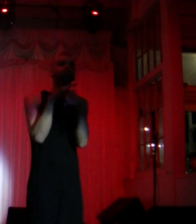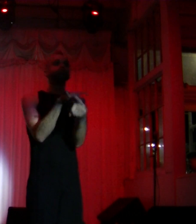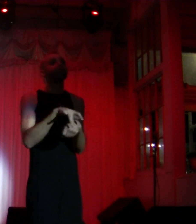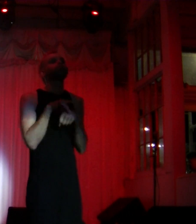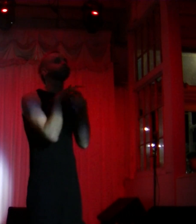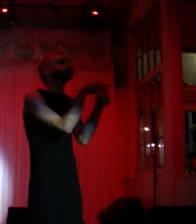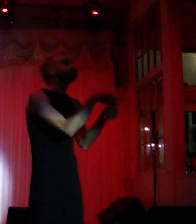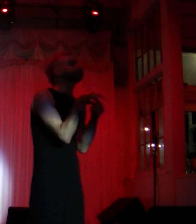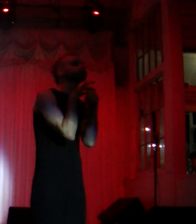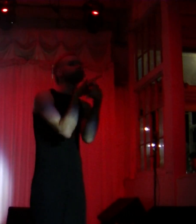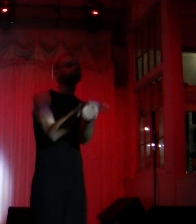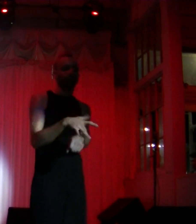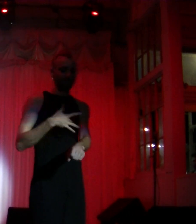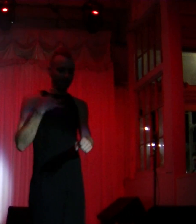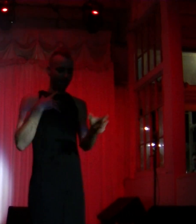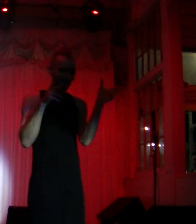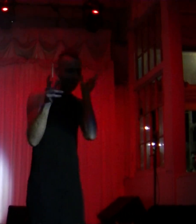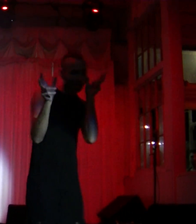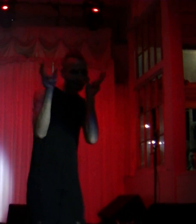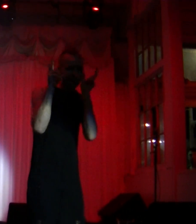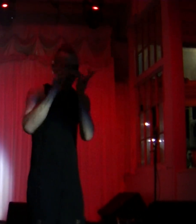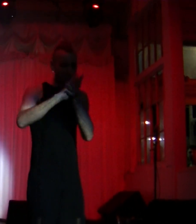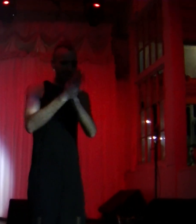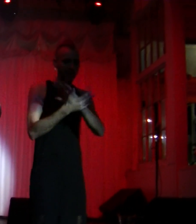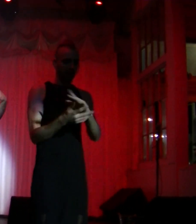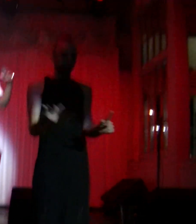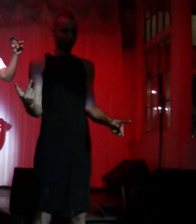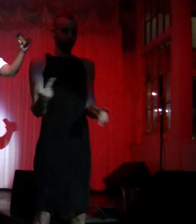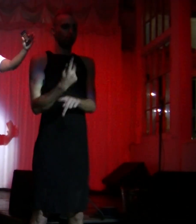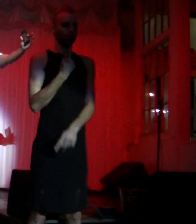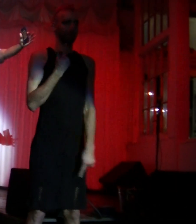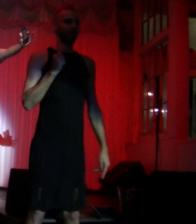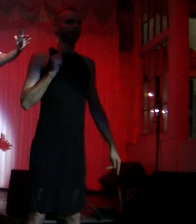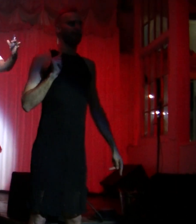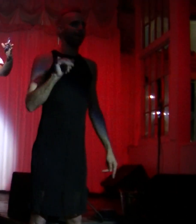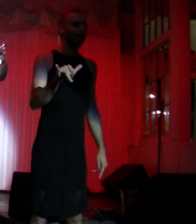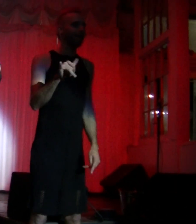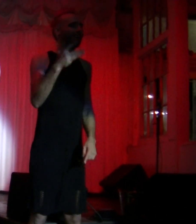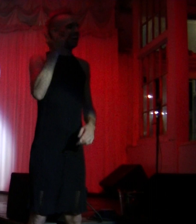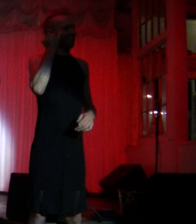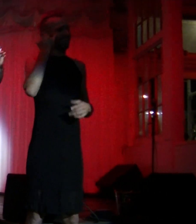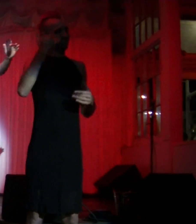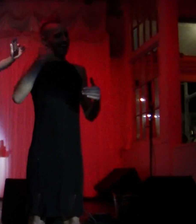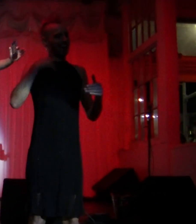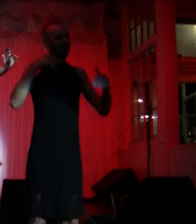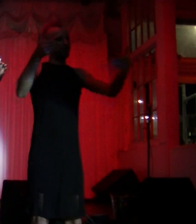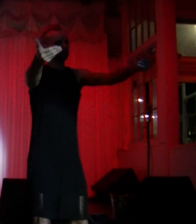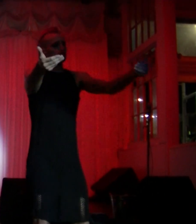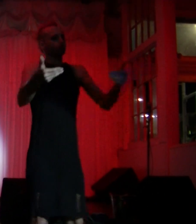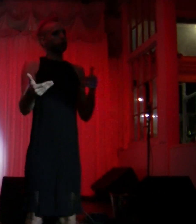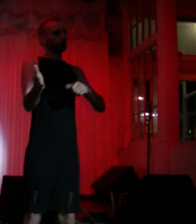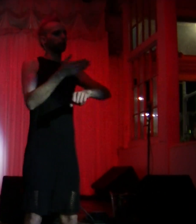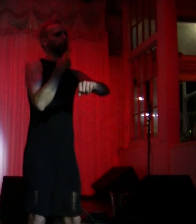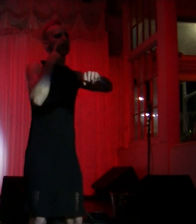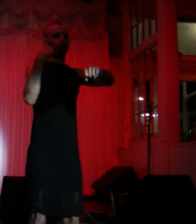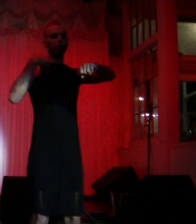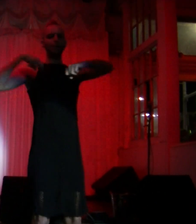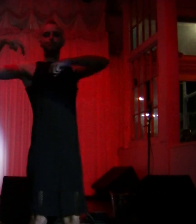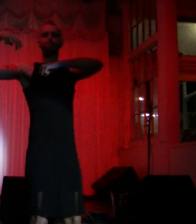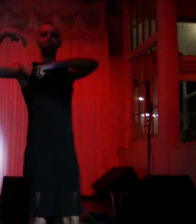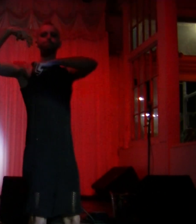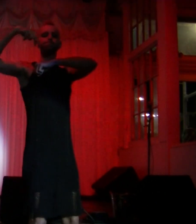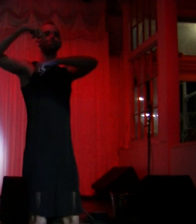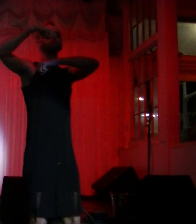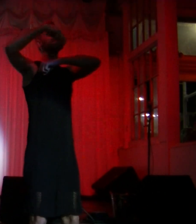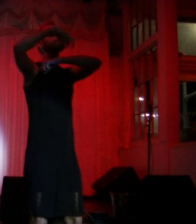got like a little bit gayer. And like if I had intro music for like when I walk on stage, it probably would